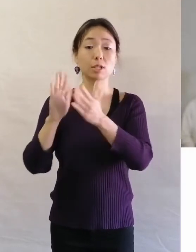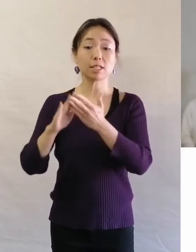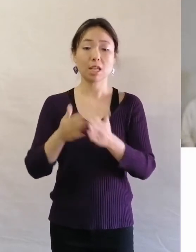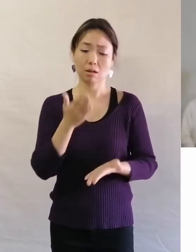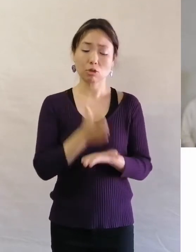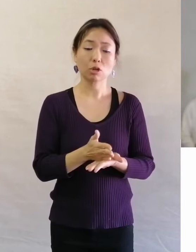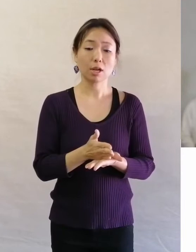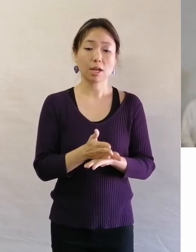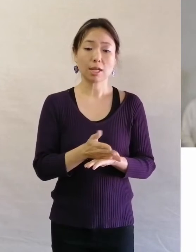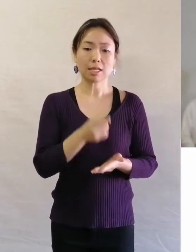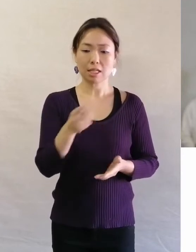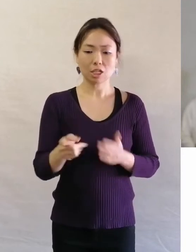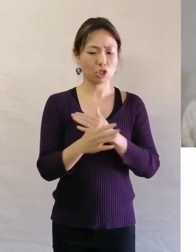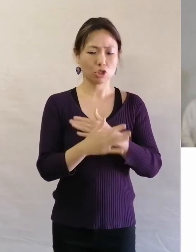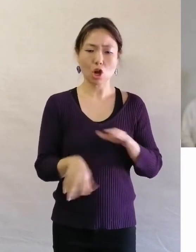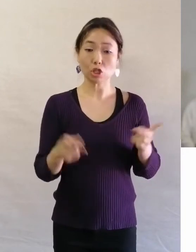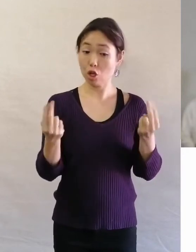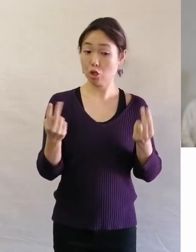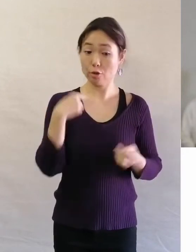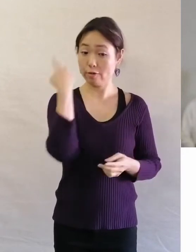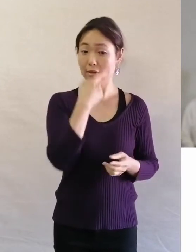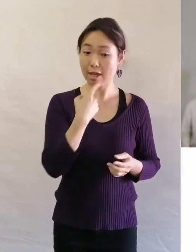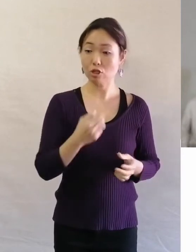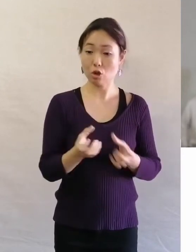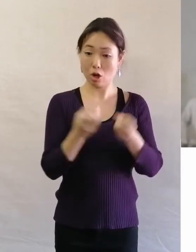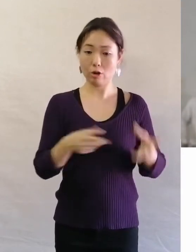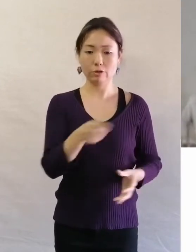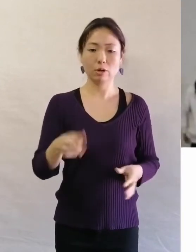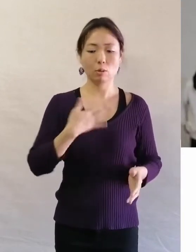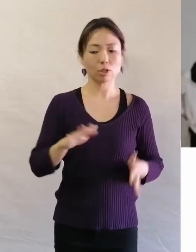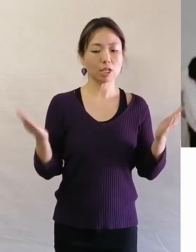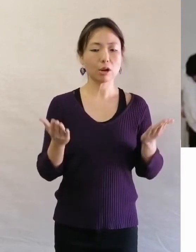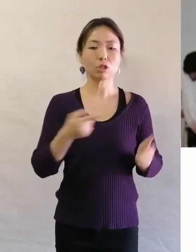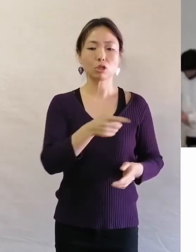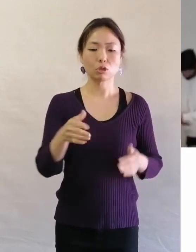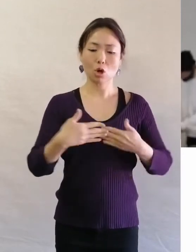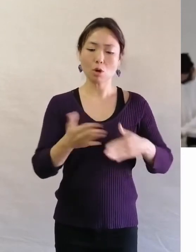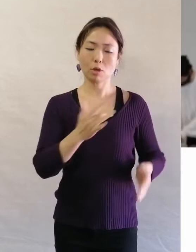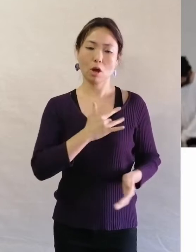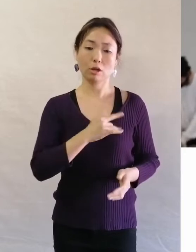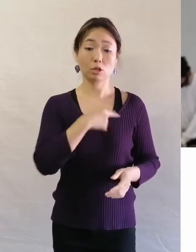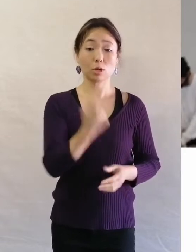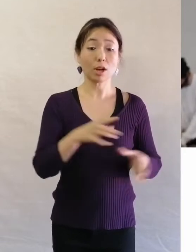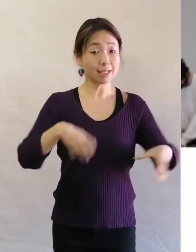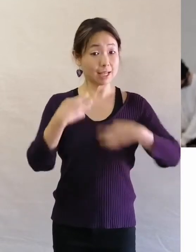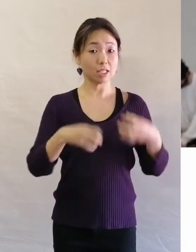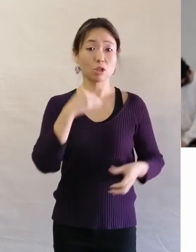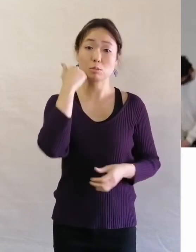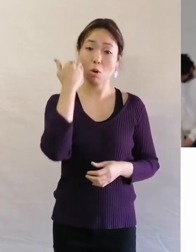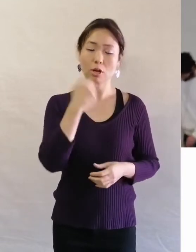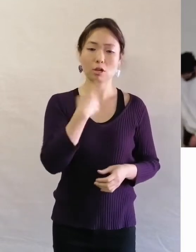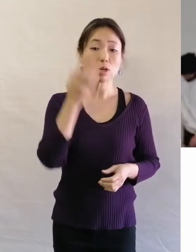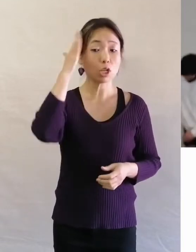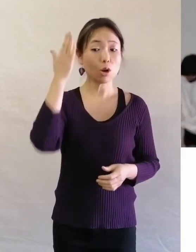sure he's not a new face to a lot of you. But I want to encourage you to open your hearts. We are excited for this morning. We